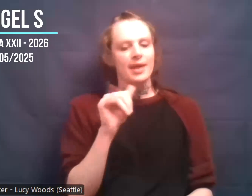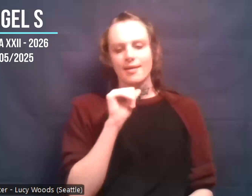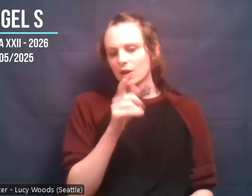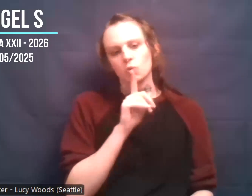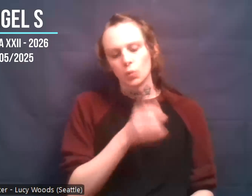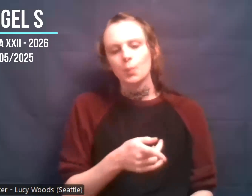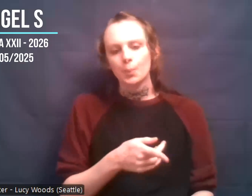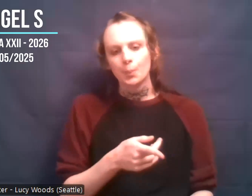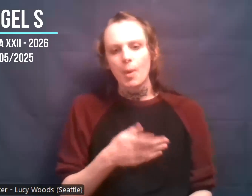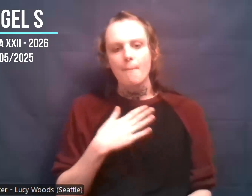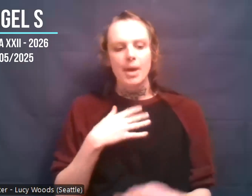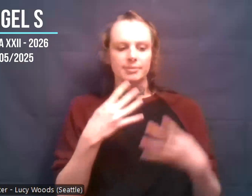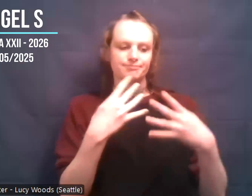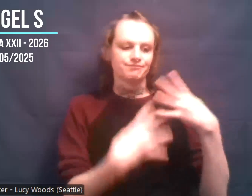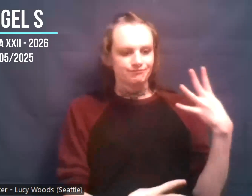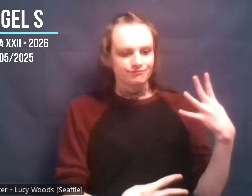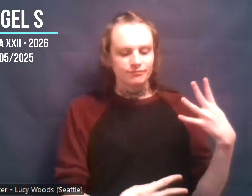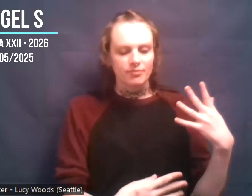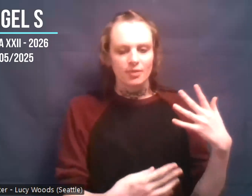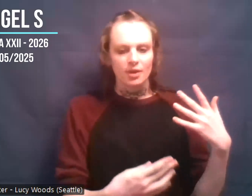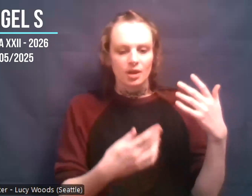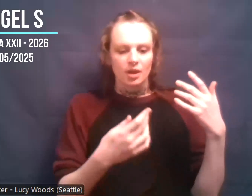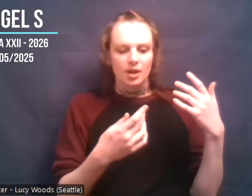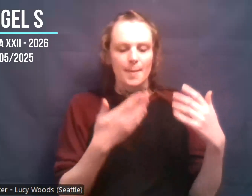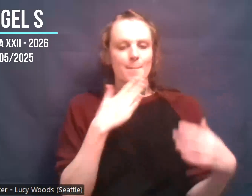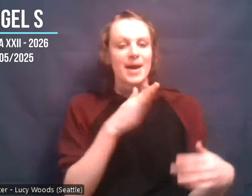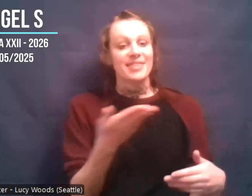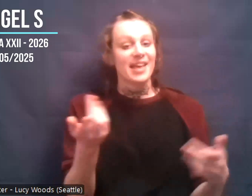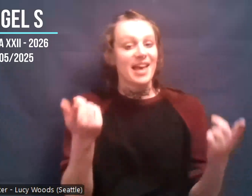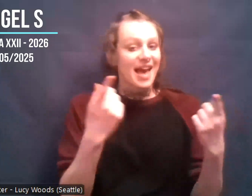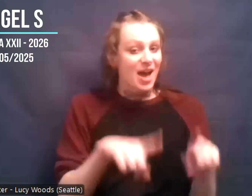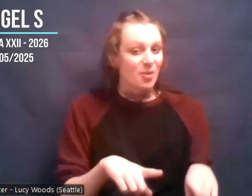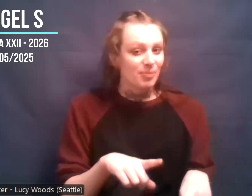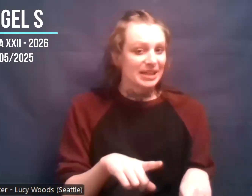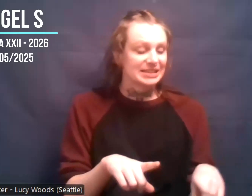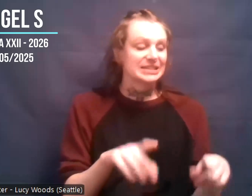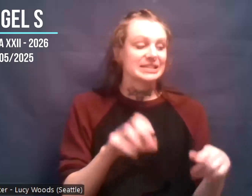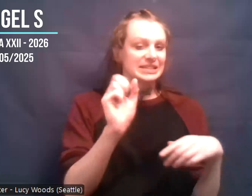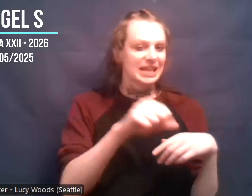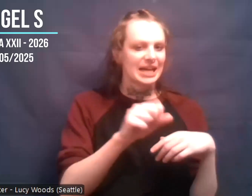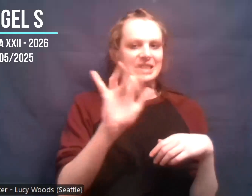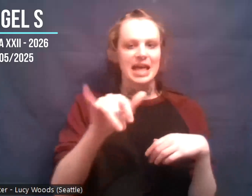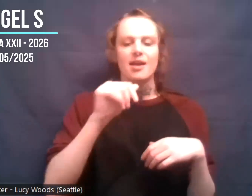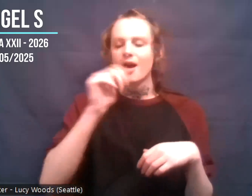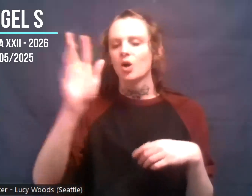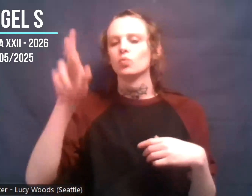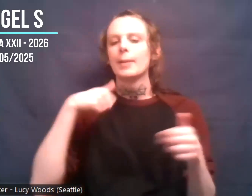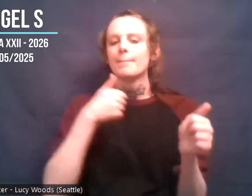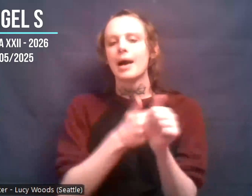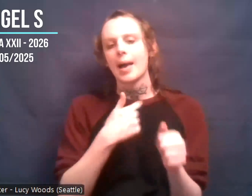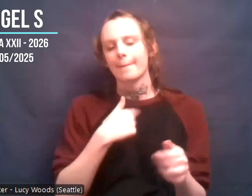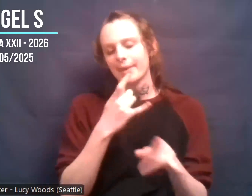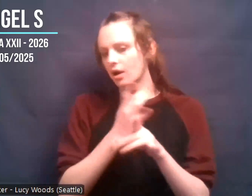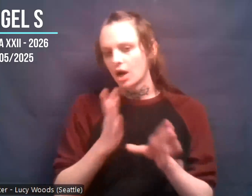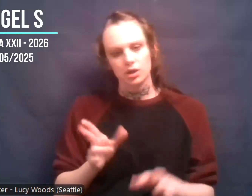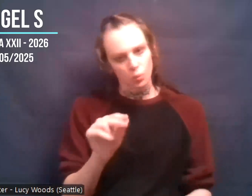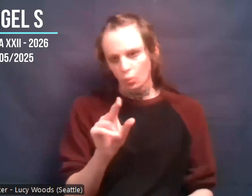on my life, they're not why or the reason that I am an alcoholic.